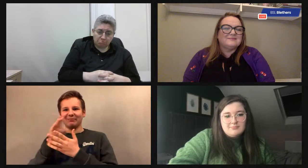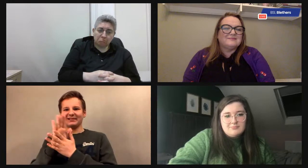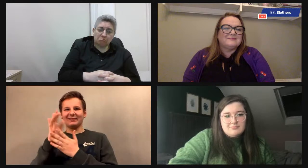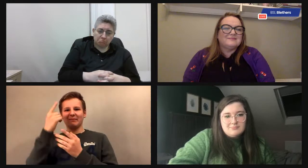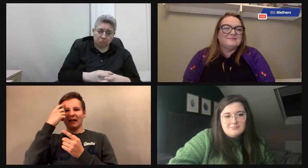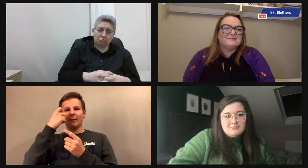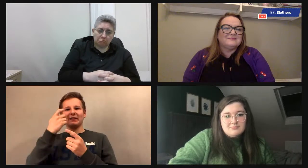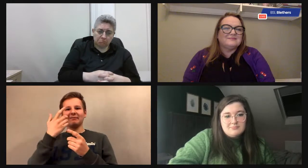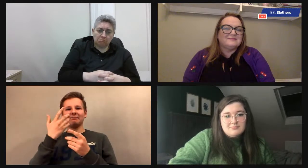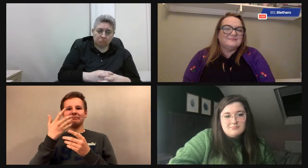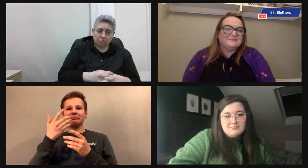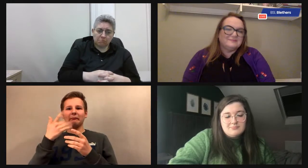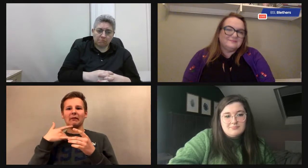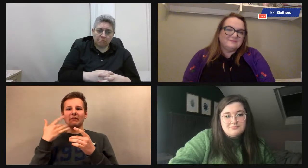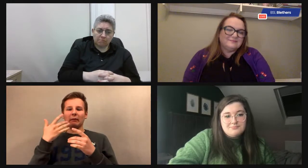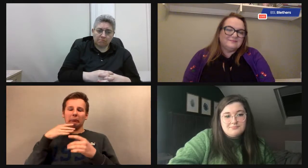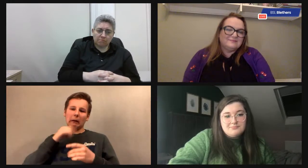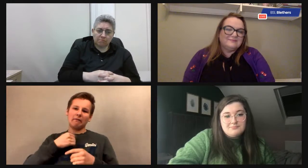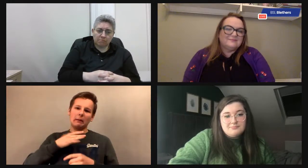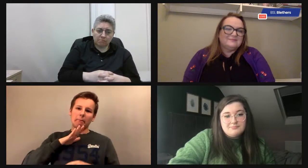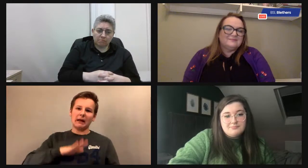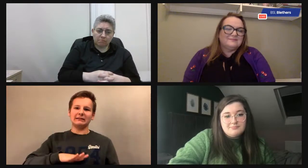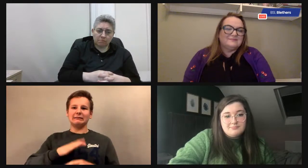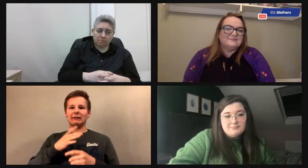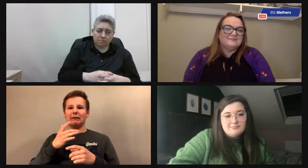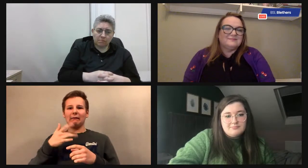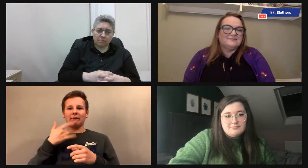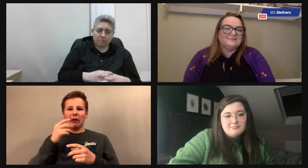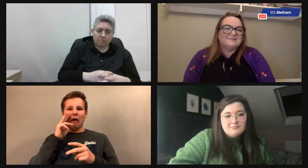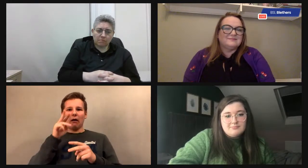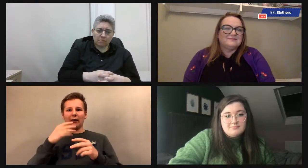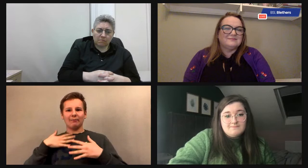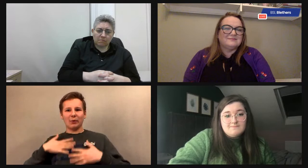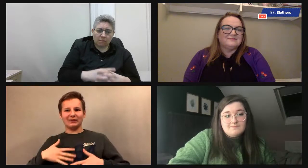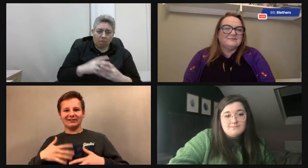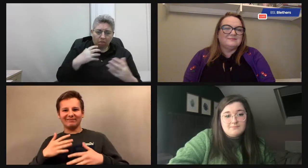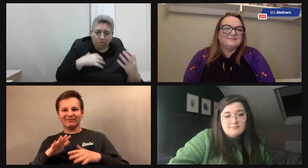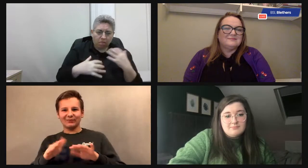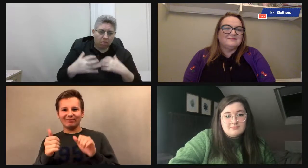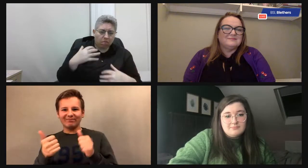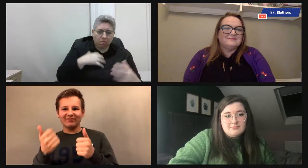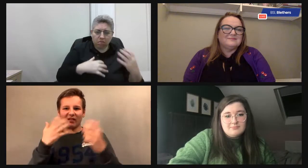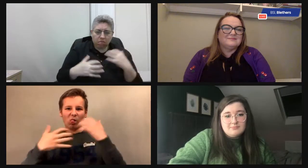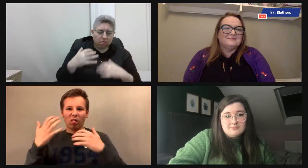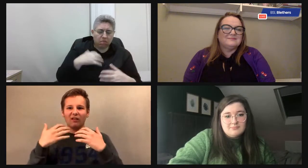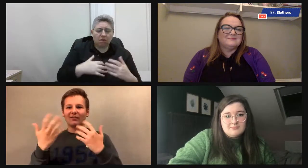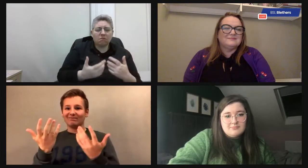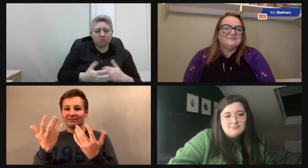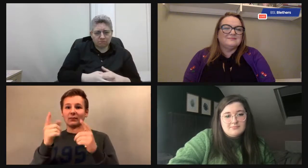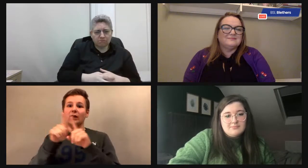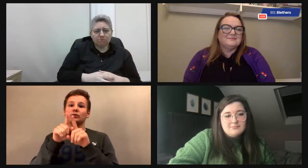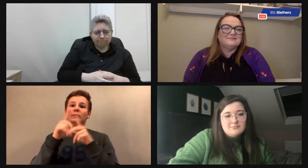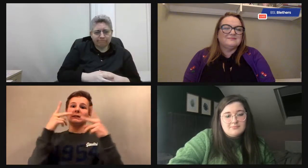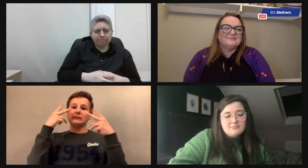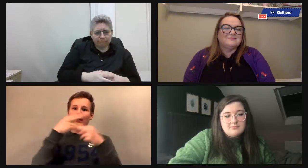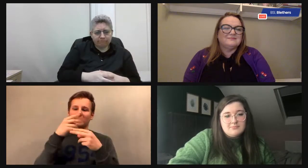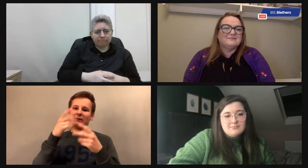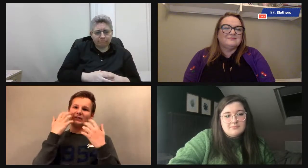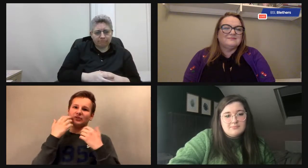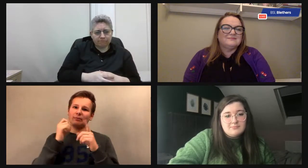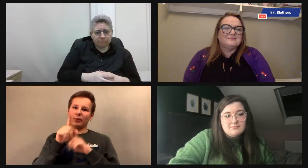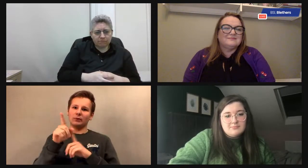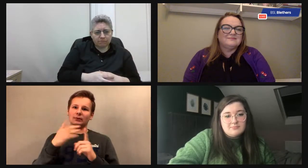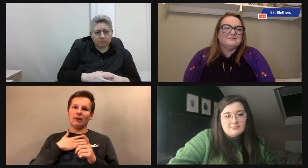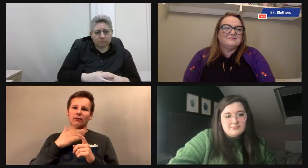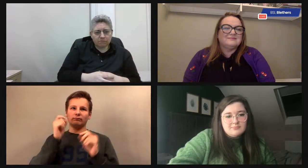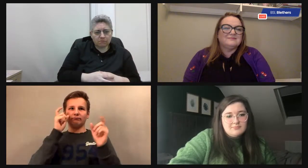junk food, it becomes habitual. That then itself makes you feel sluggish. You And feel then horrible about your